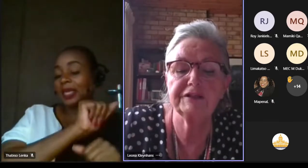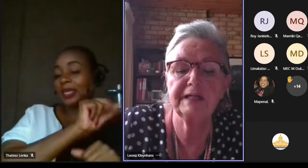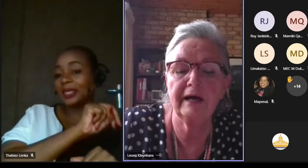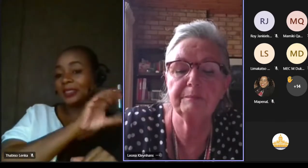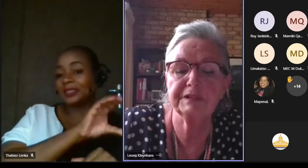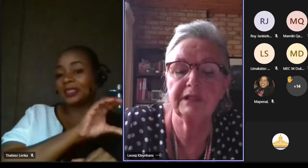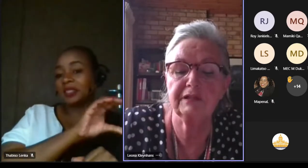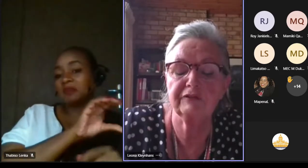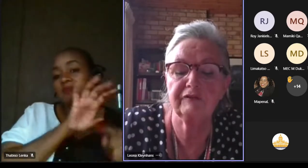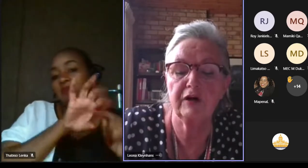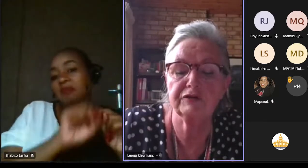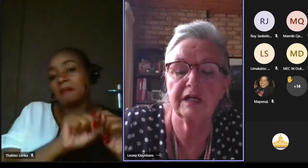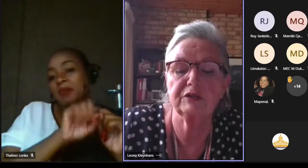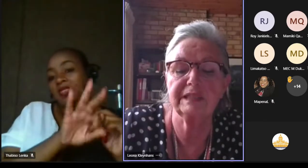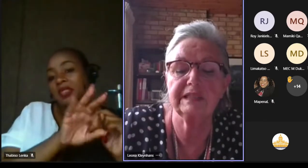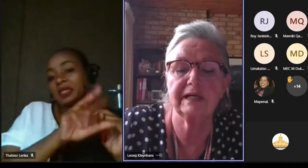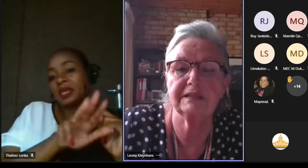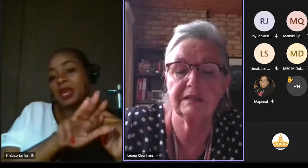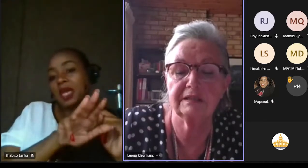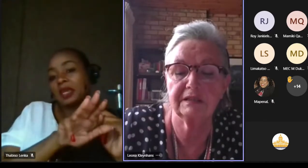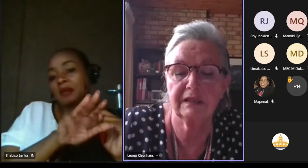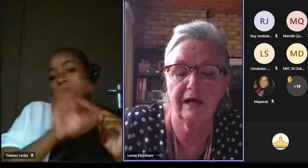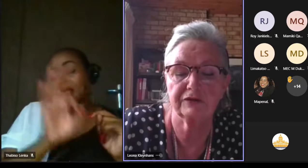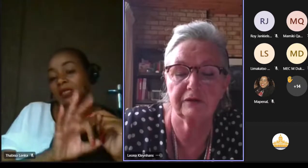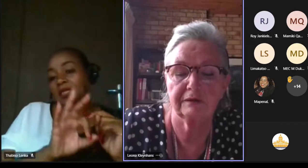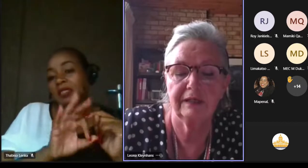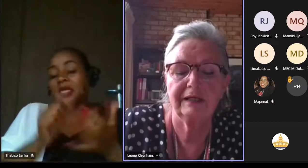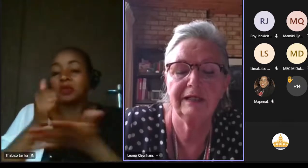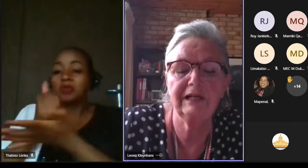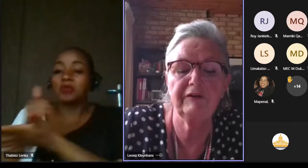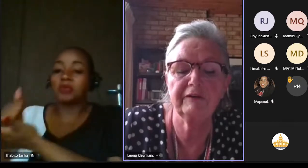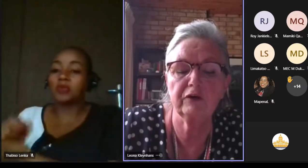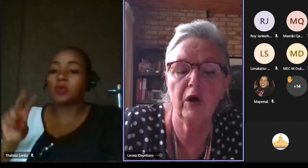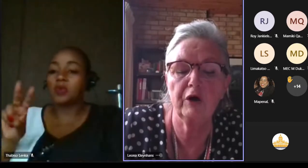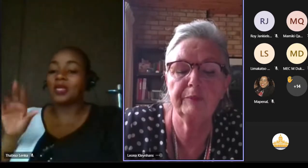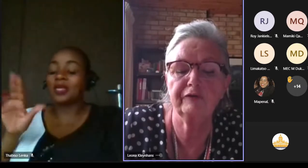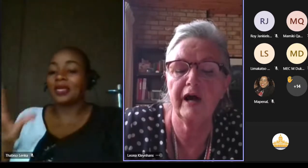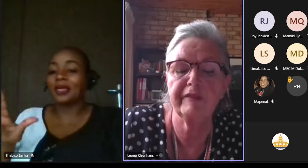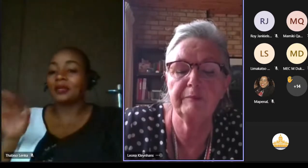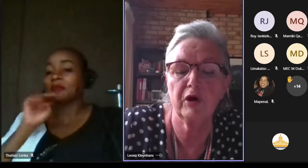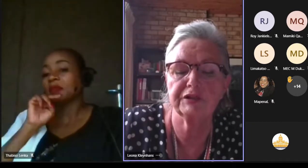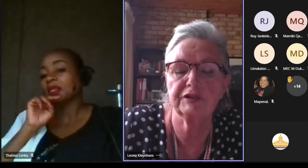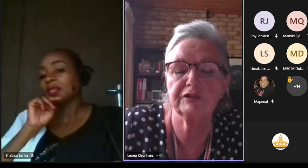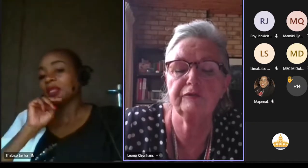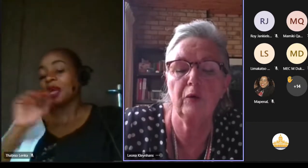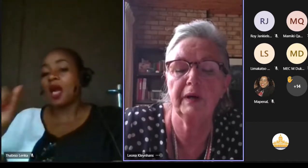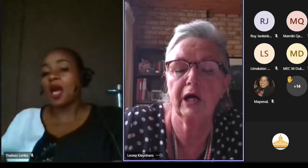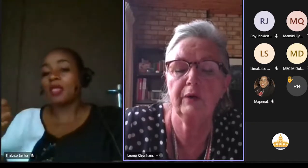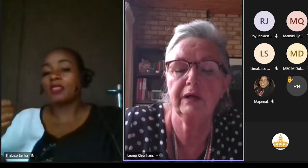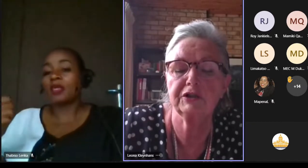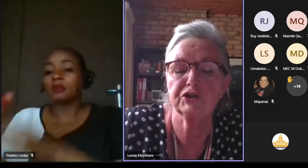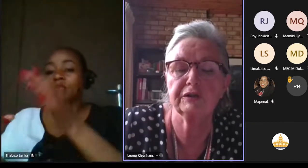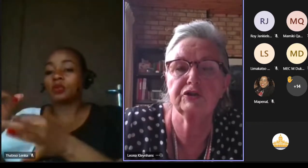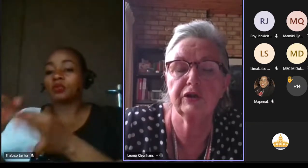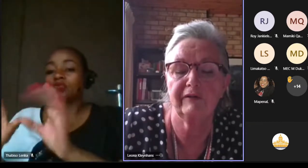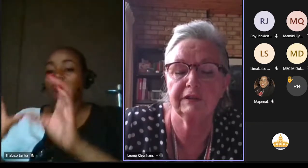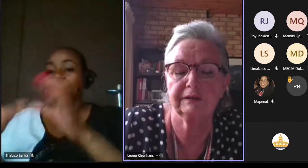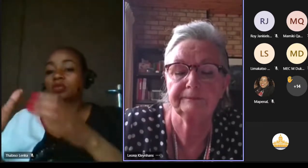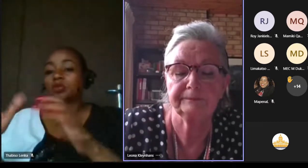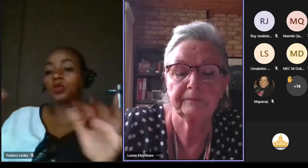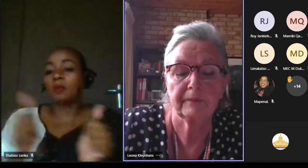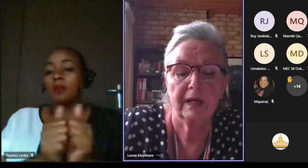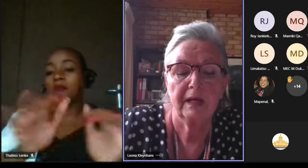get 39% of the vote and 28 seats in council, leaving the door open for other parties to form a coalition